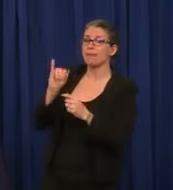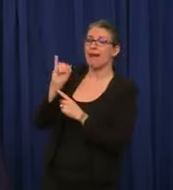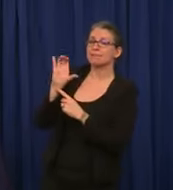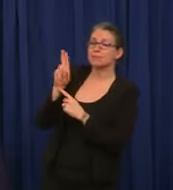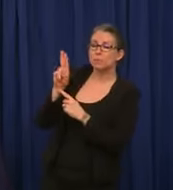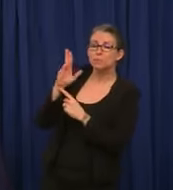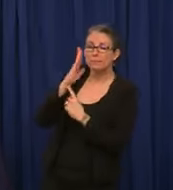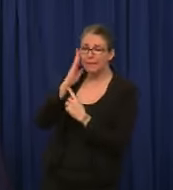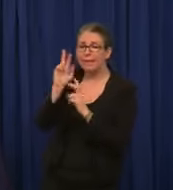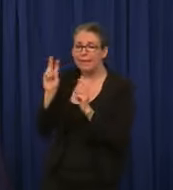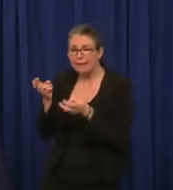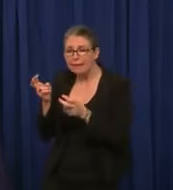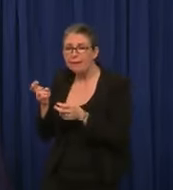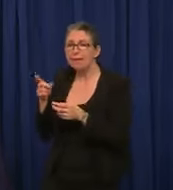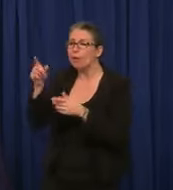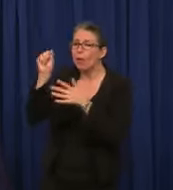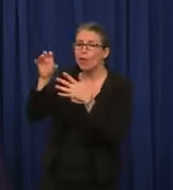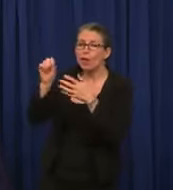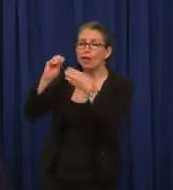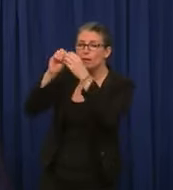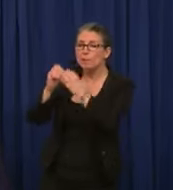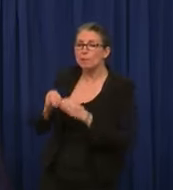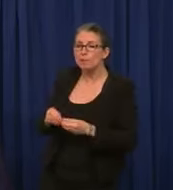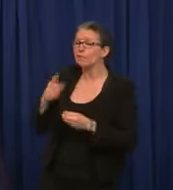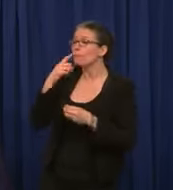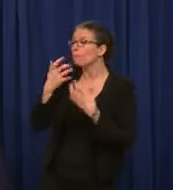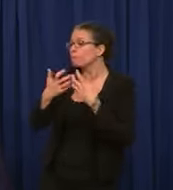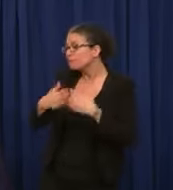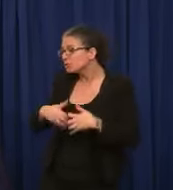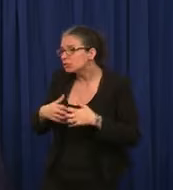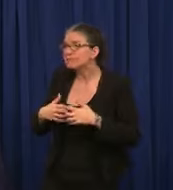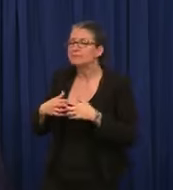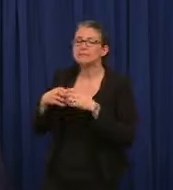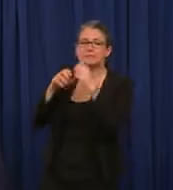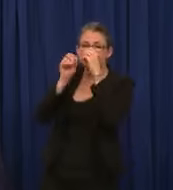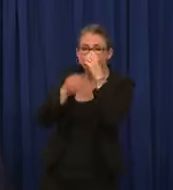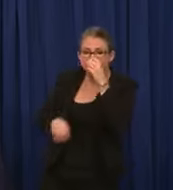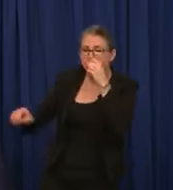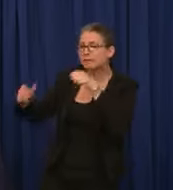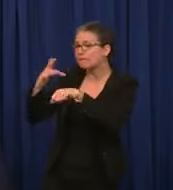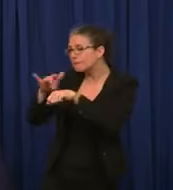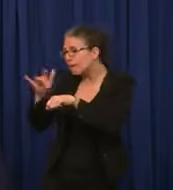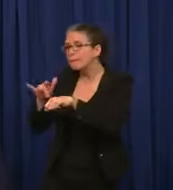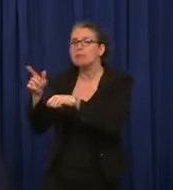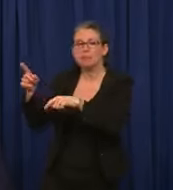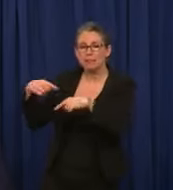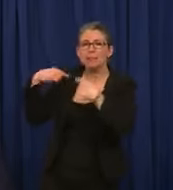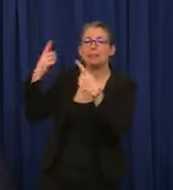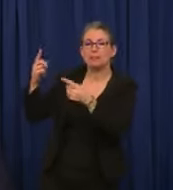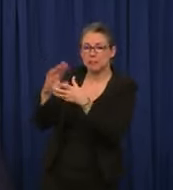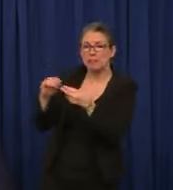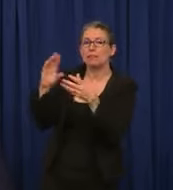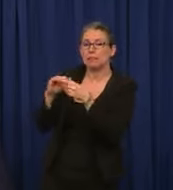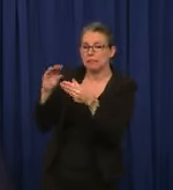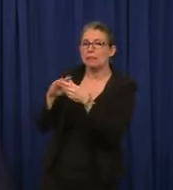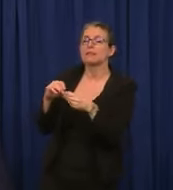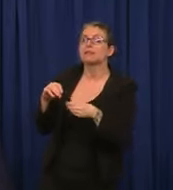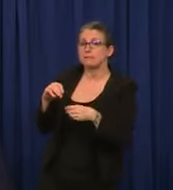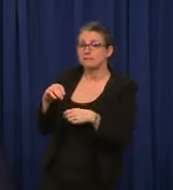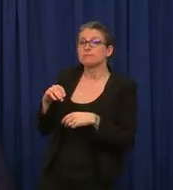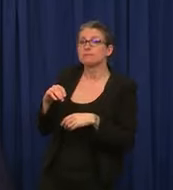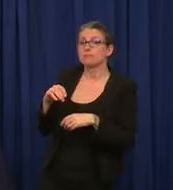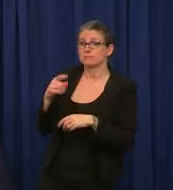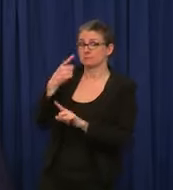hospital ventilators available, can you tell me or us how many of the ones that are being used